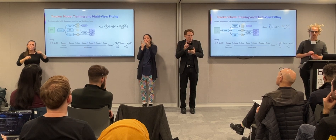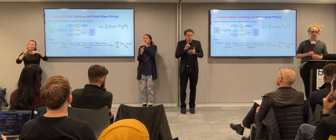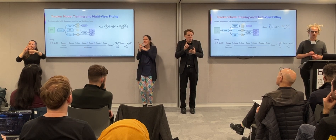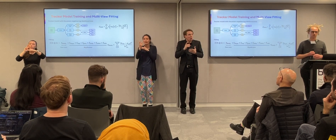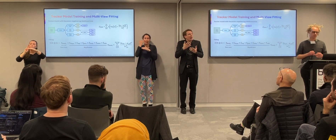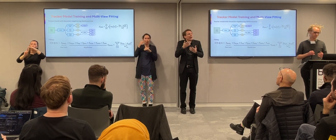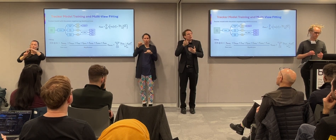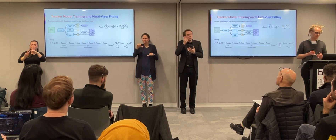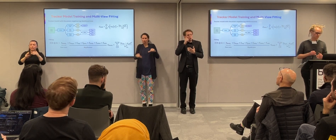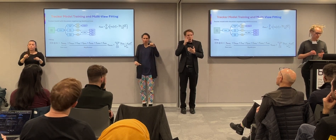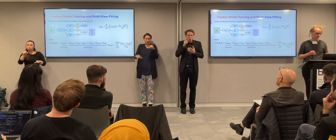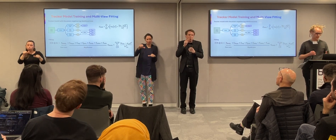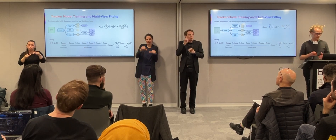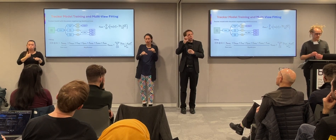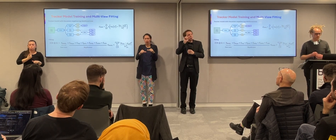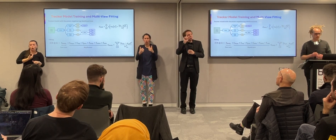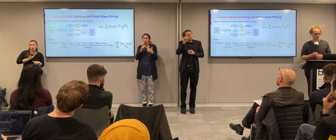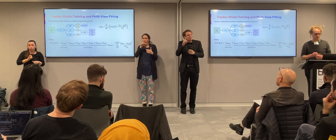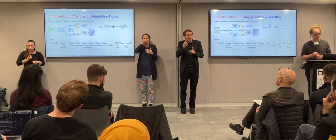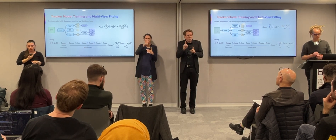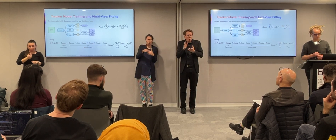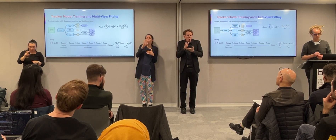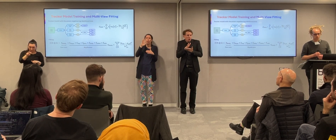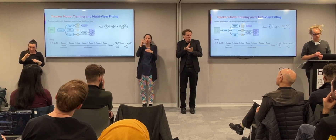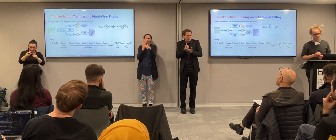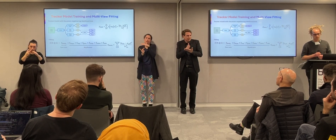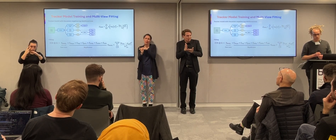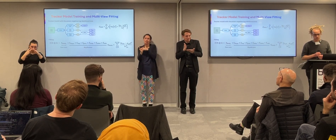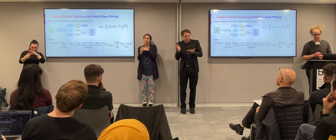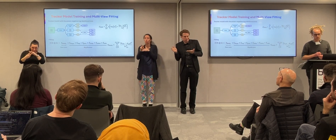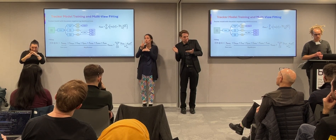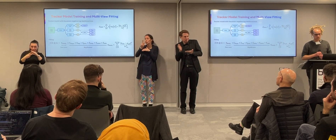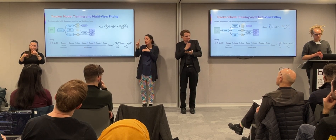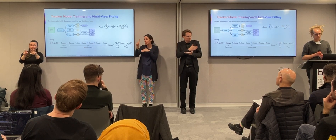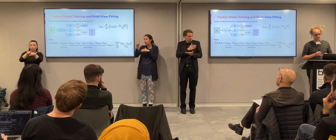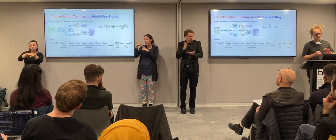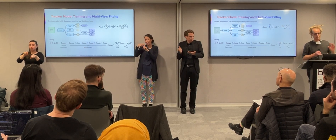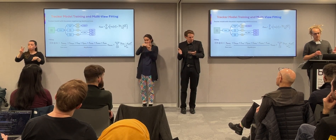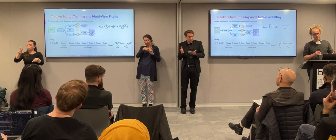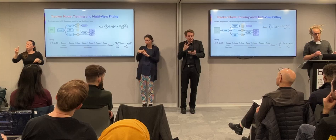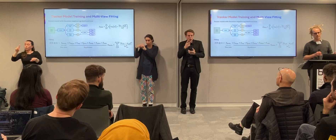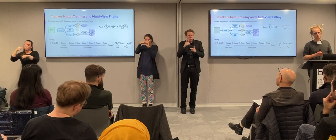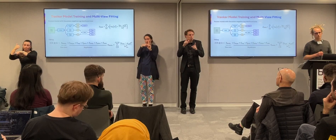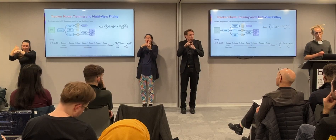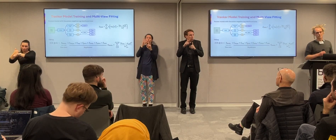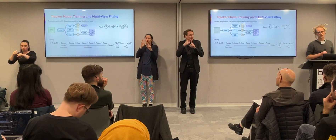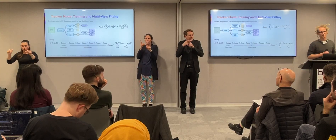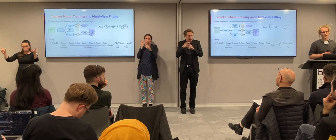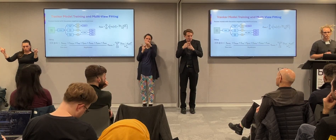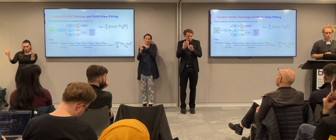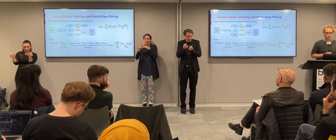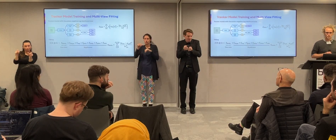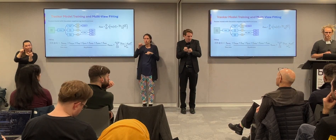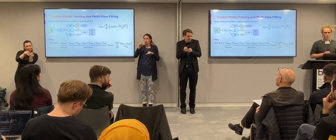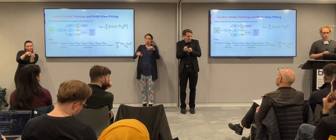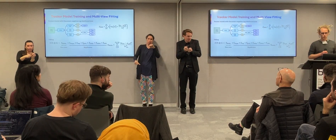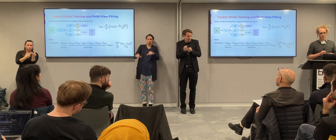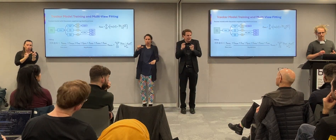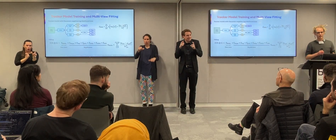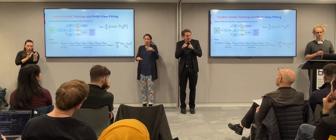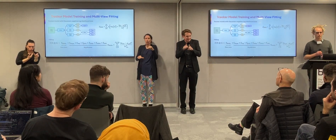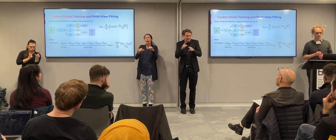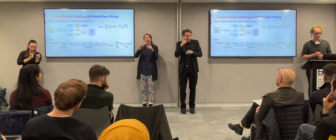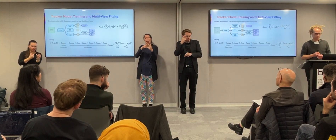uncertainty at the same time as the 2D landmark, and this uncertainty is then used